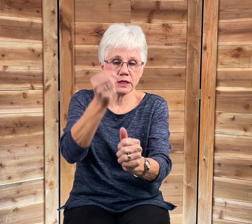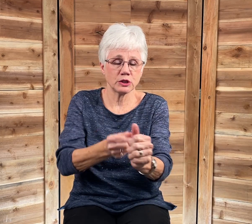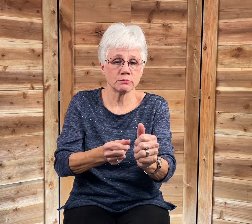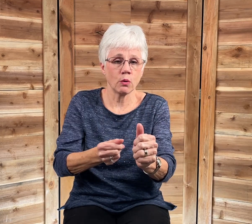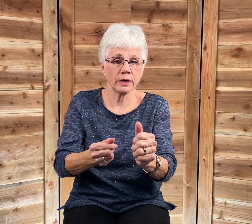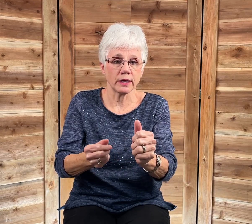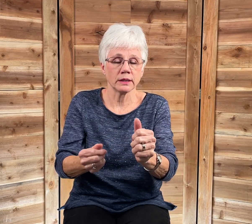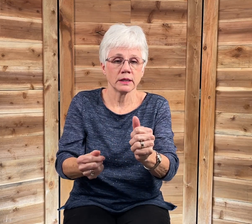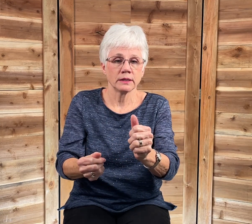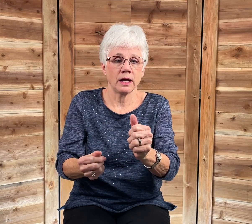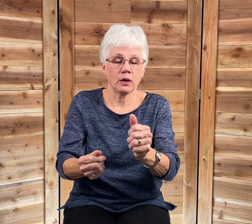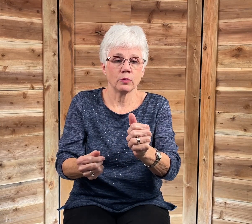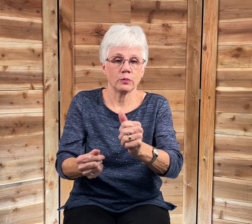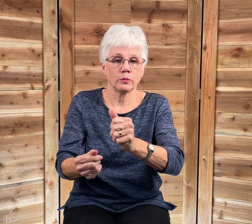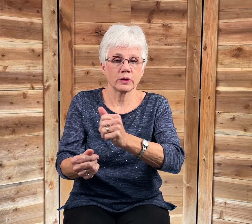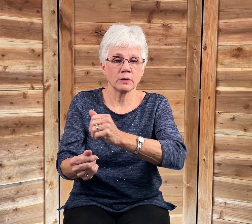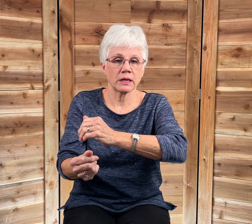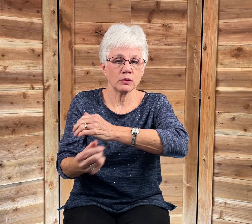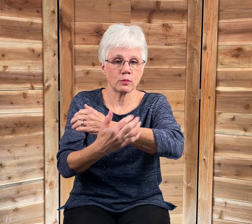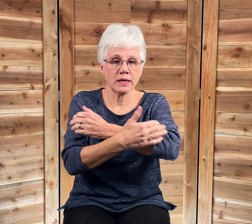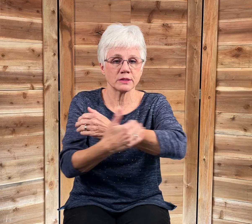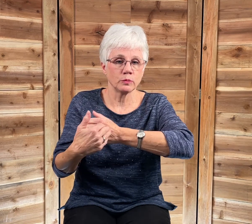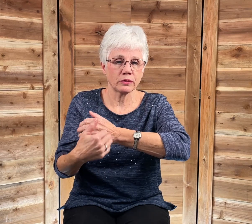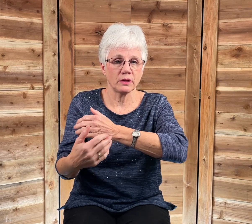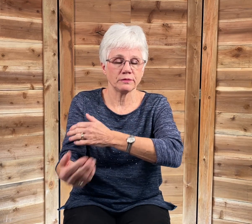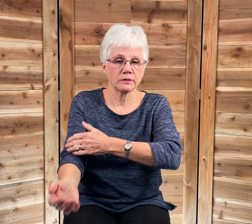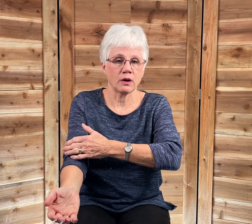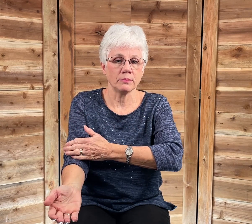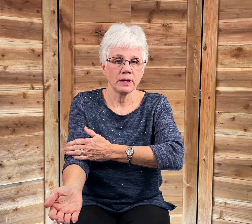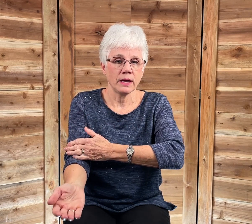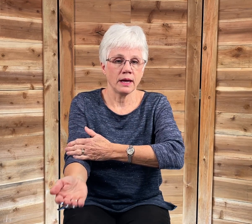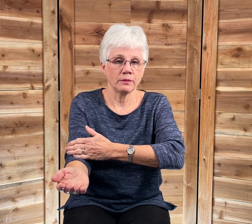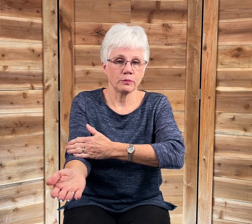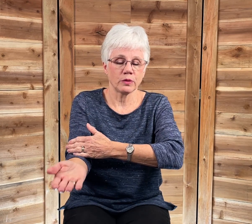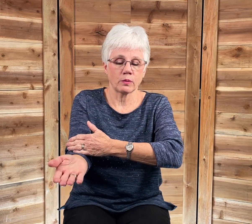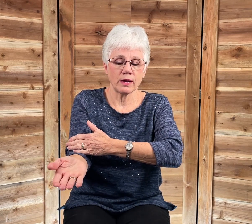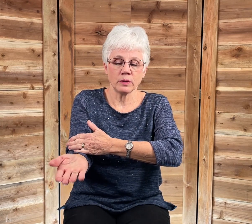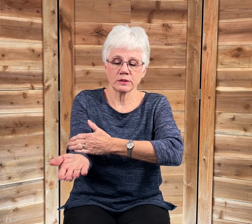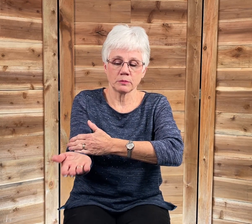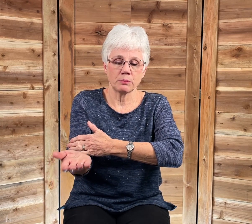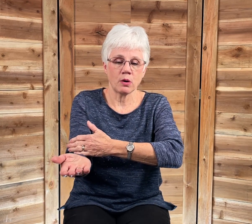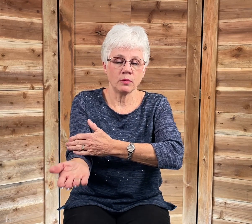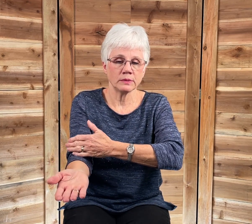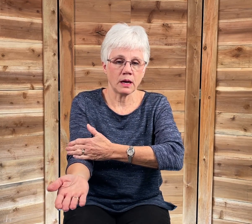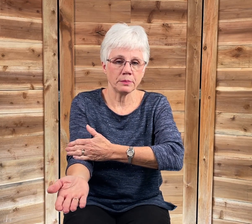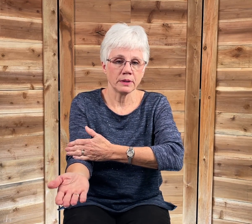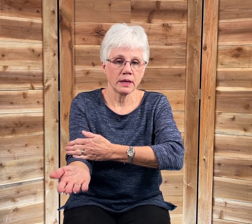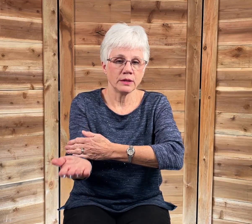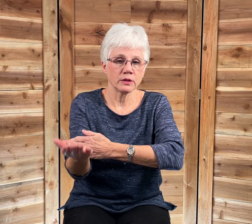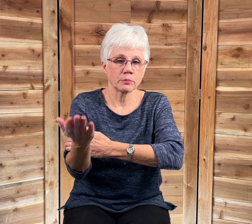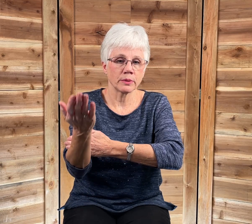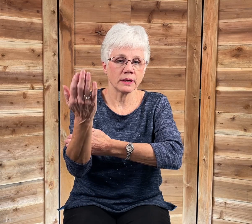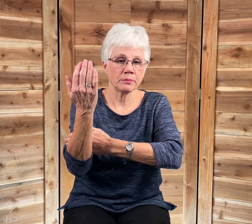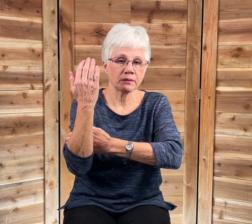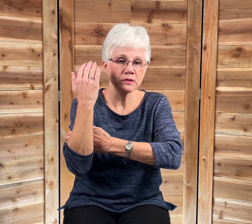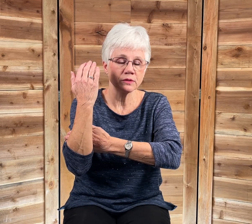With each morning. Now, we're going to make a horizon with the left arm, and the right one is going to be palm up, and